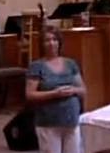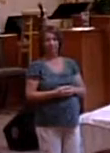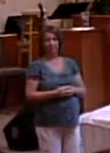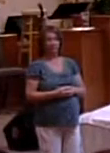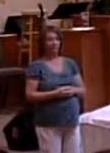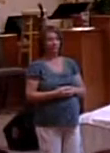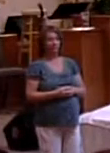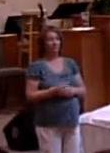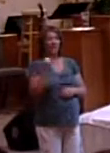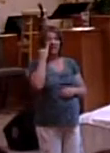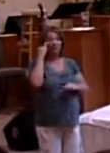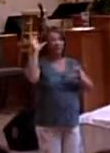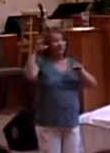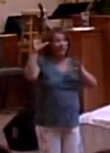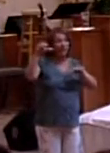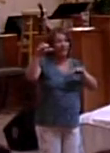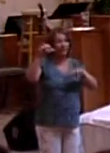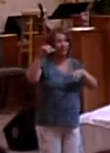If it's raining, that's a warning.